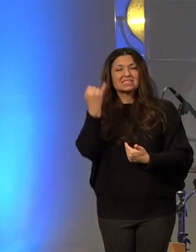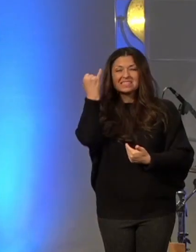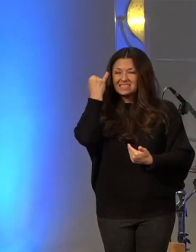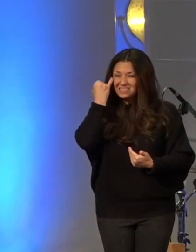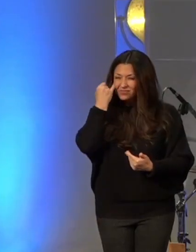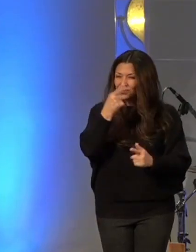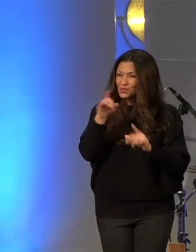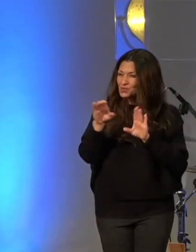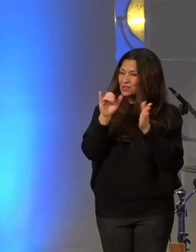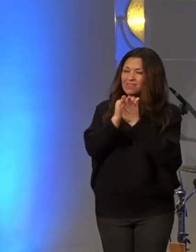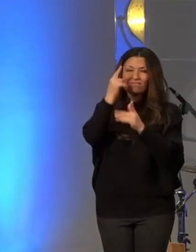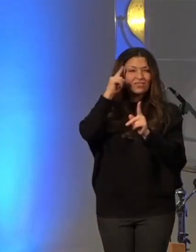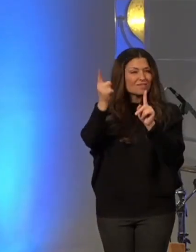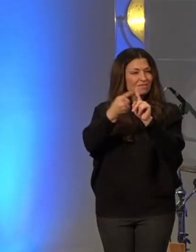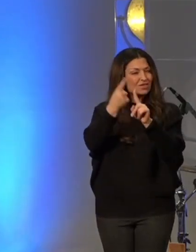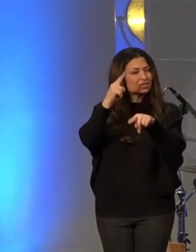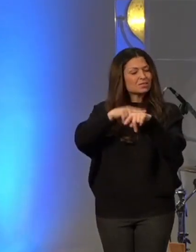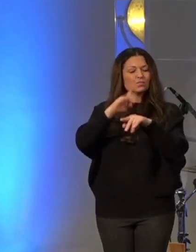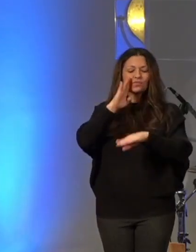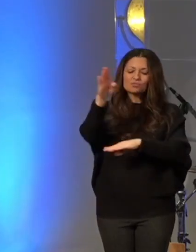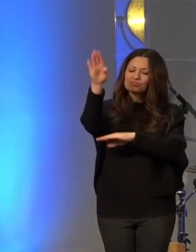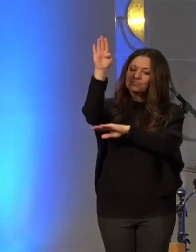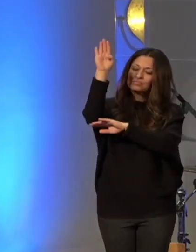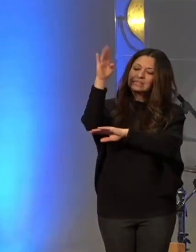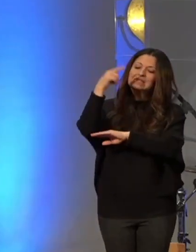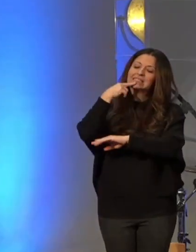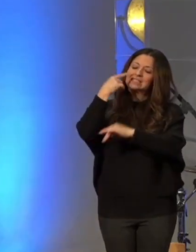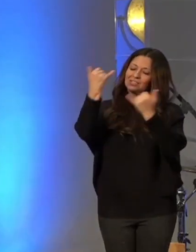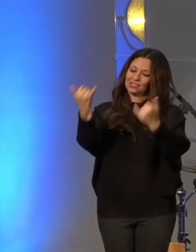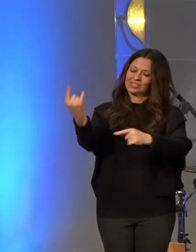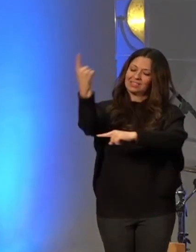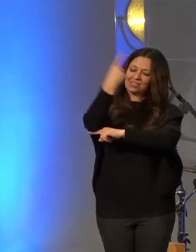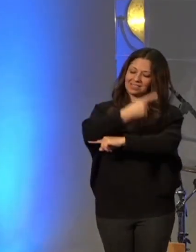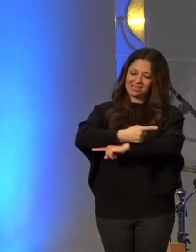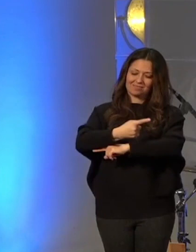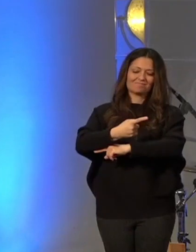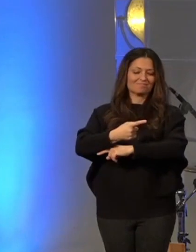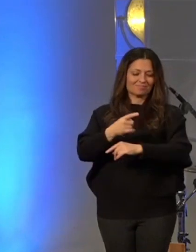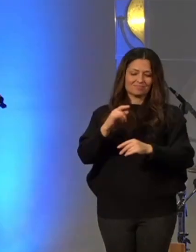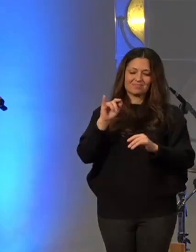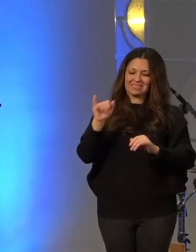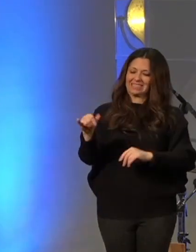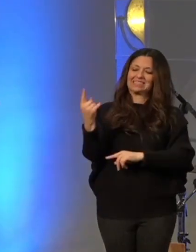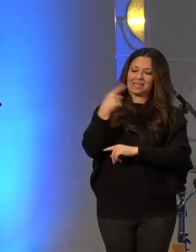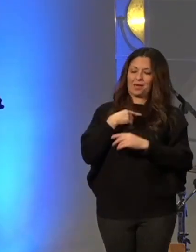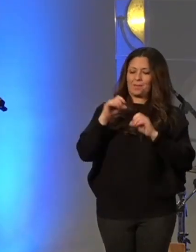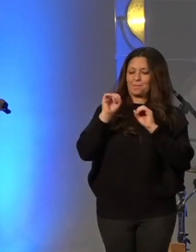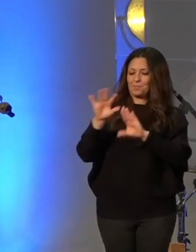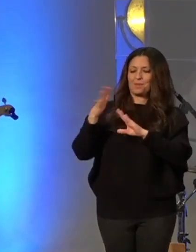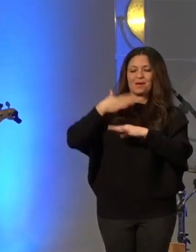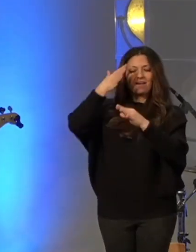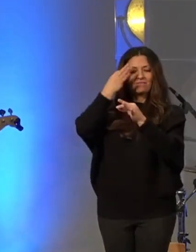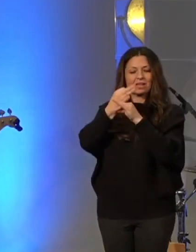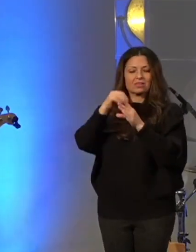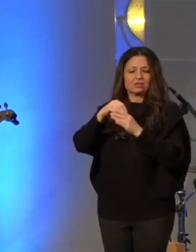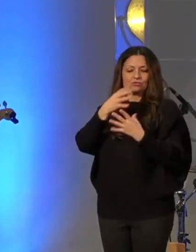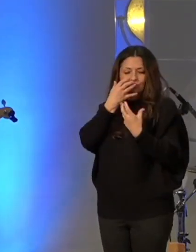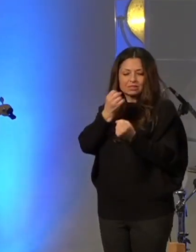that for the first time, won't you just raise your hand and say, today's the day that I put my trust in Christ. Won't you raise your hand?